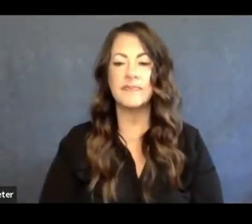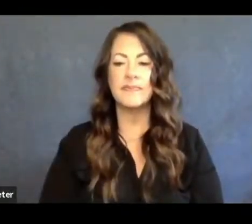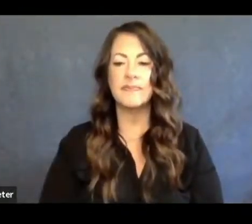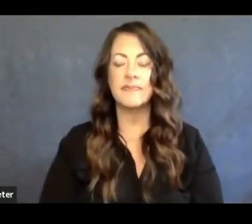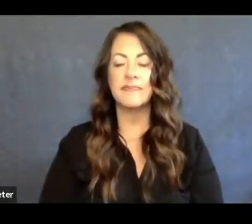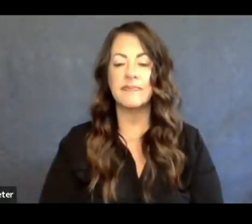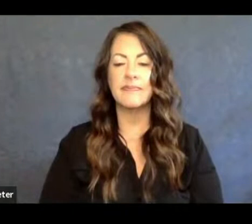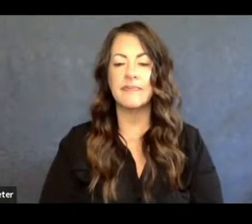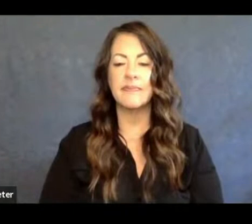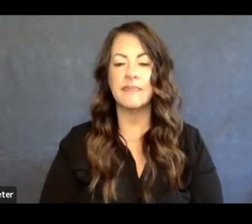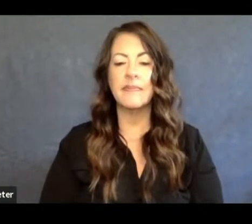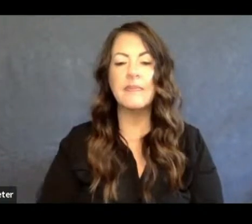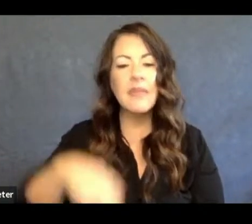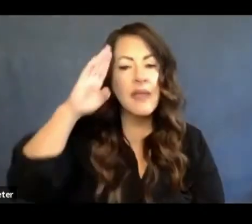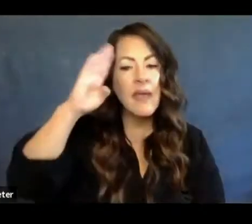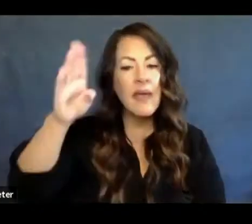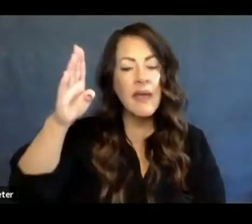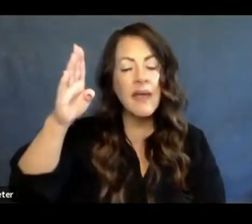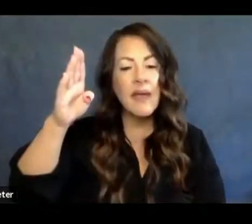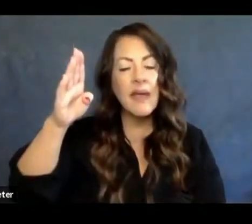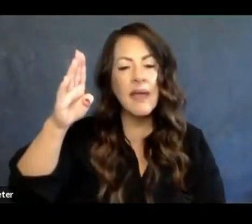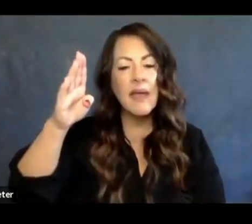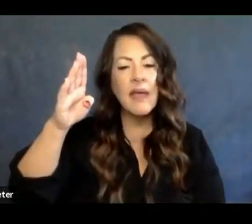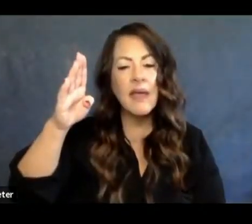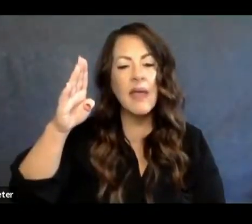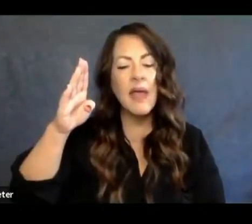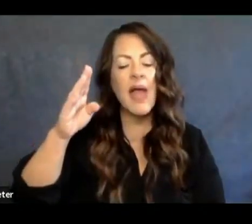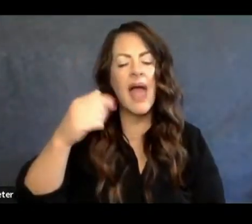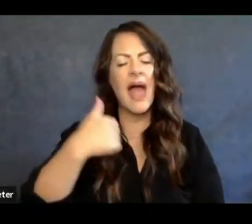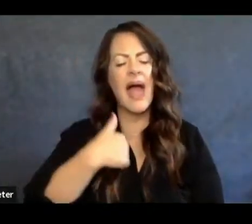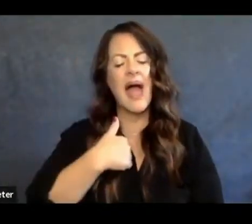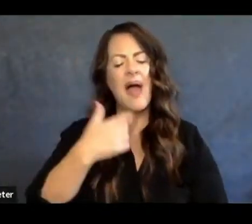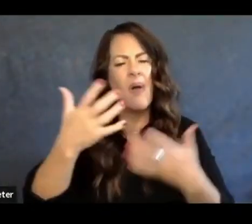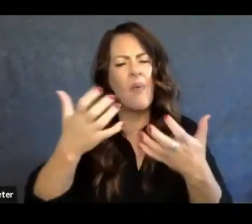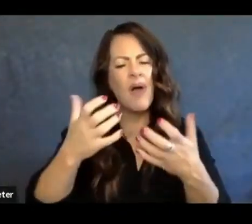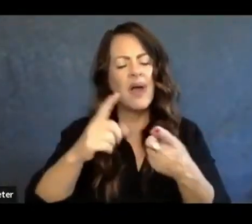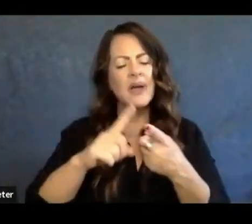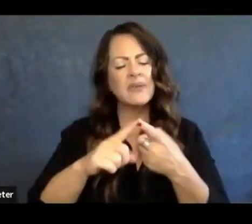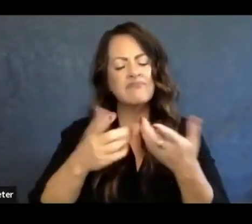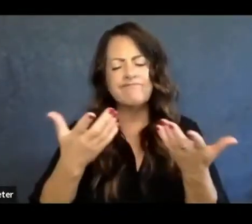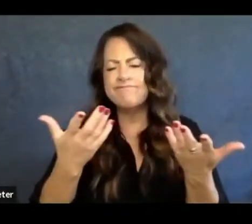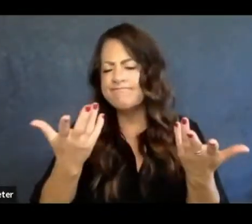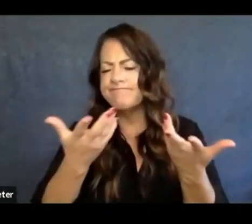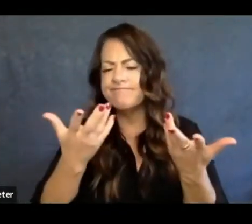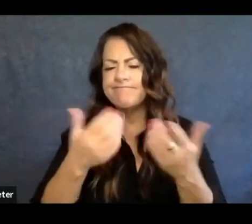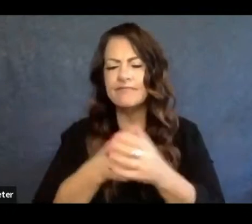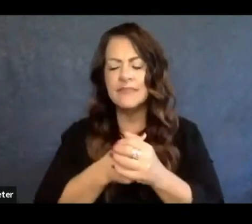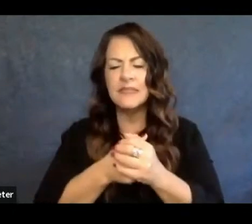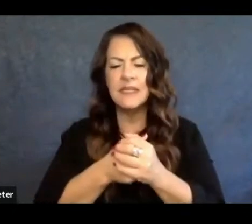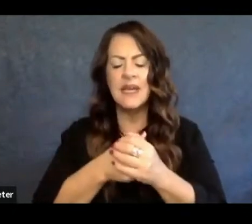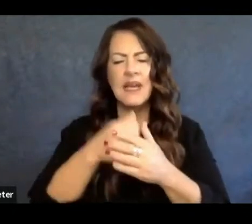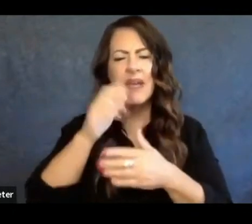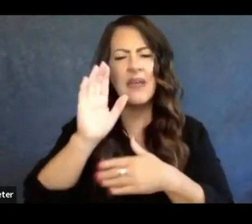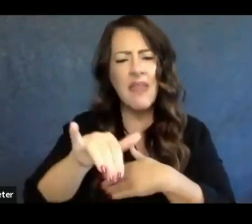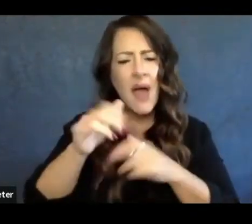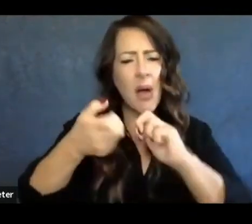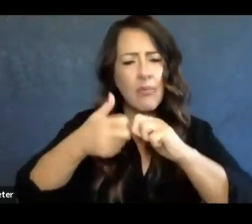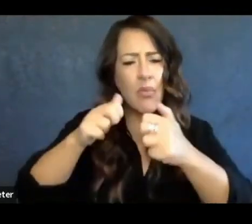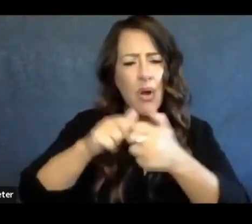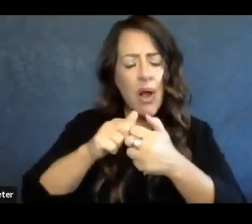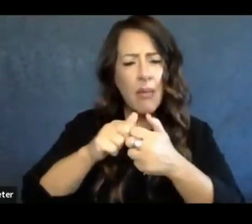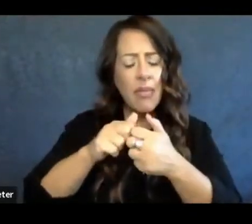Hi, Dr. Galley. I'm wondering if you can clarify. So at this point, is the problem